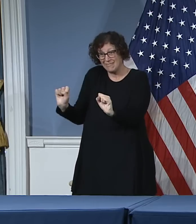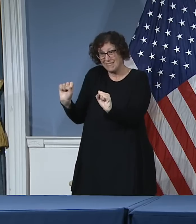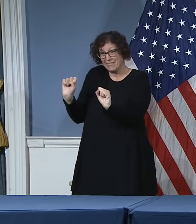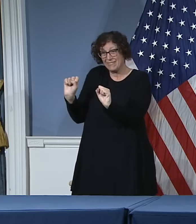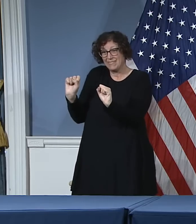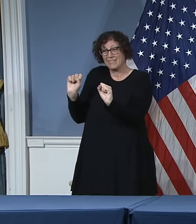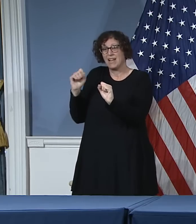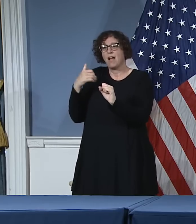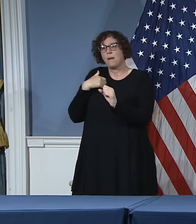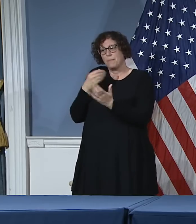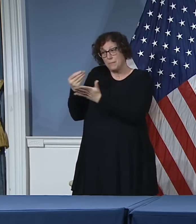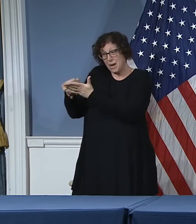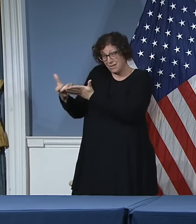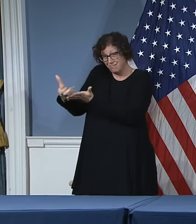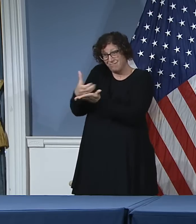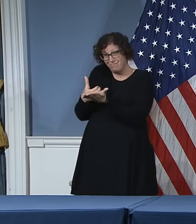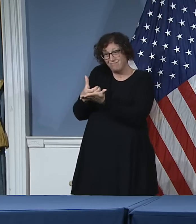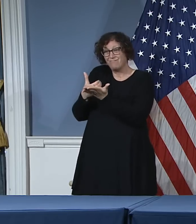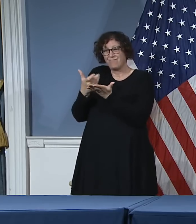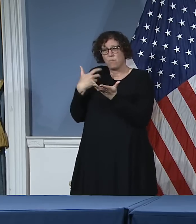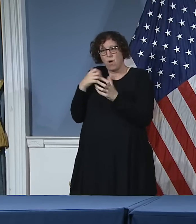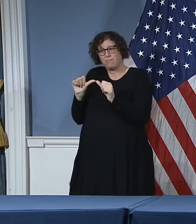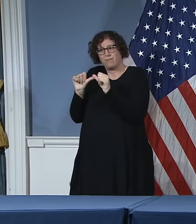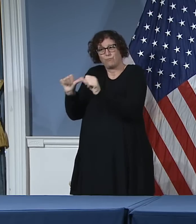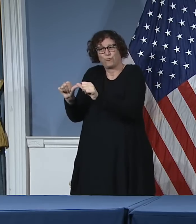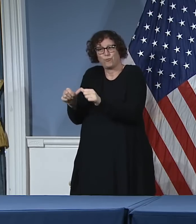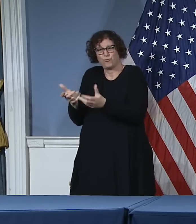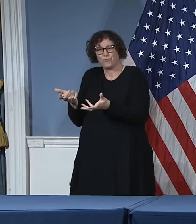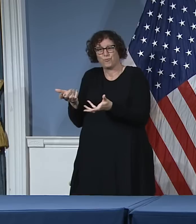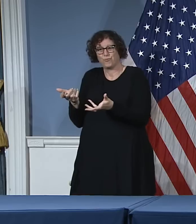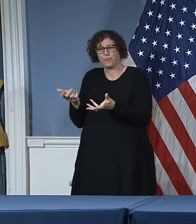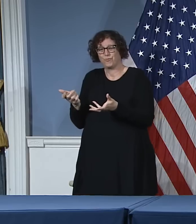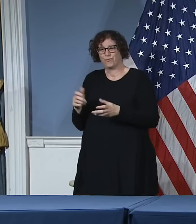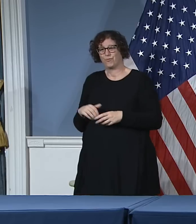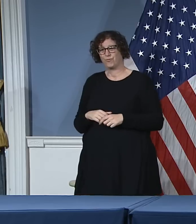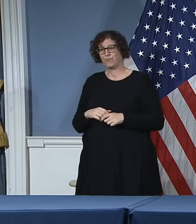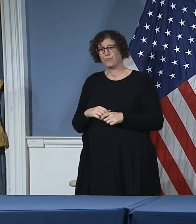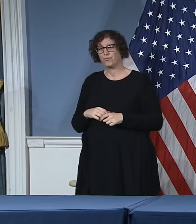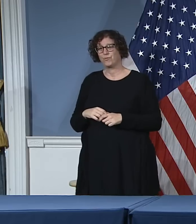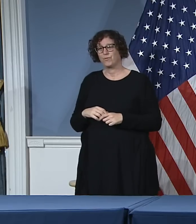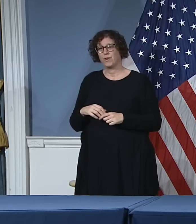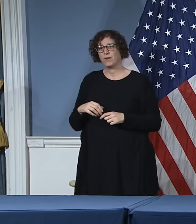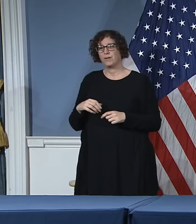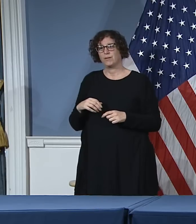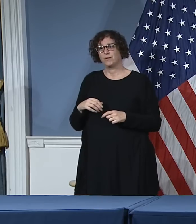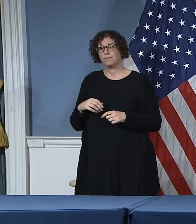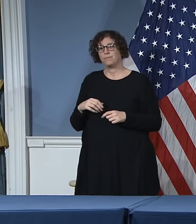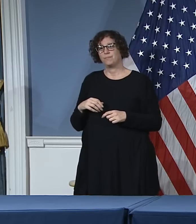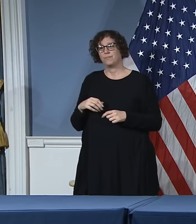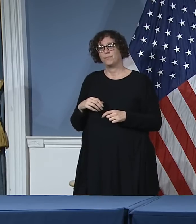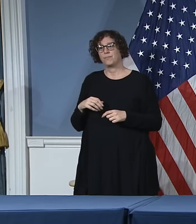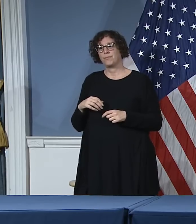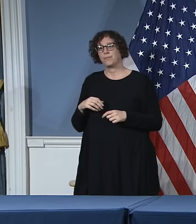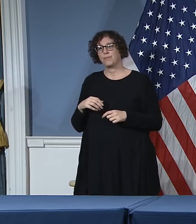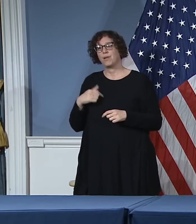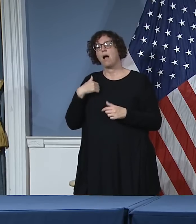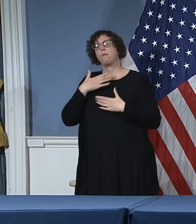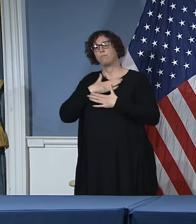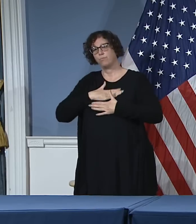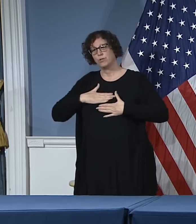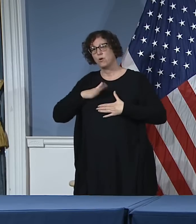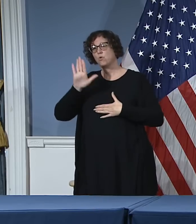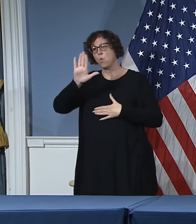pause order, that is still has value. So I am moved by your question to say we need to look at any